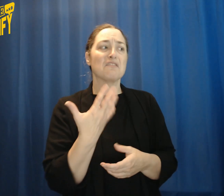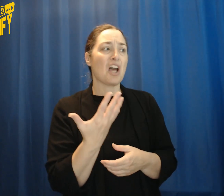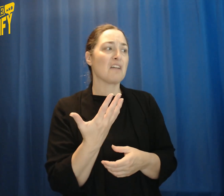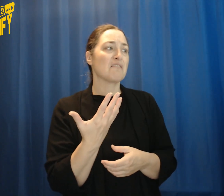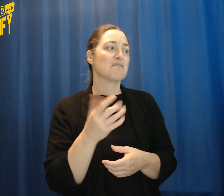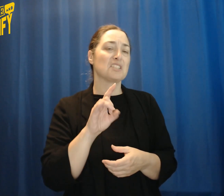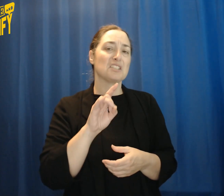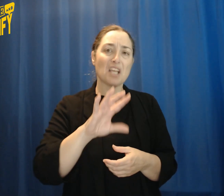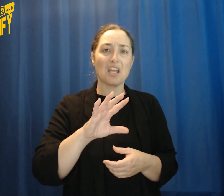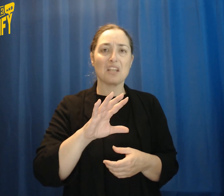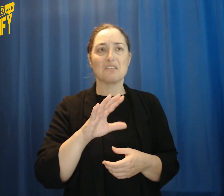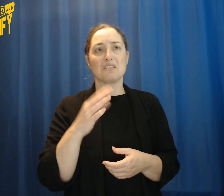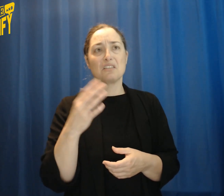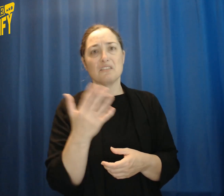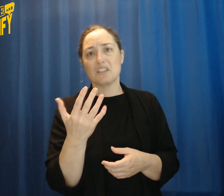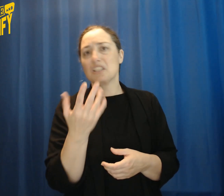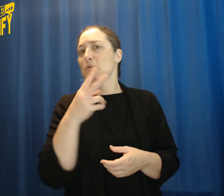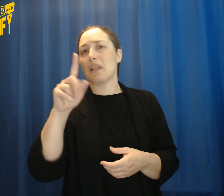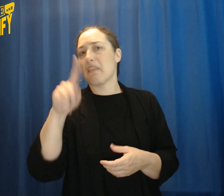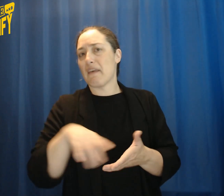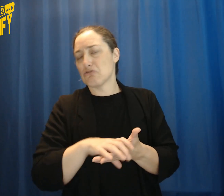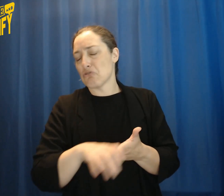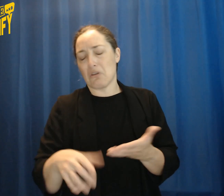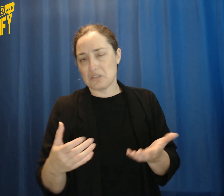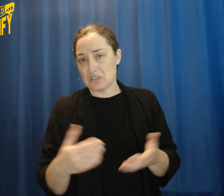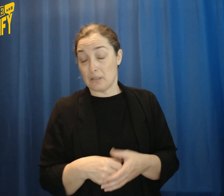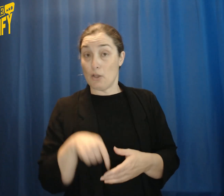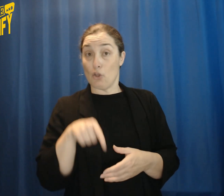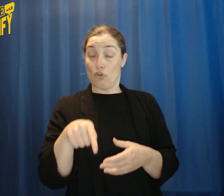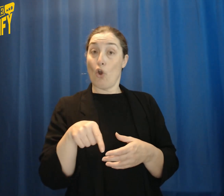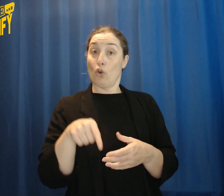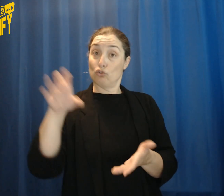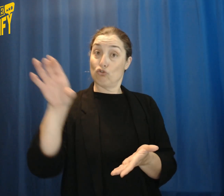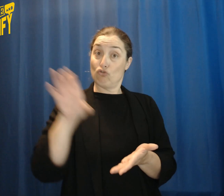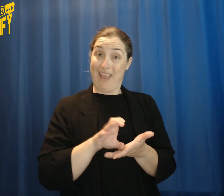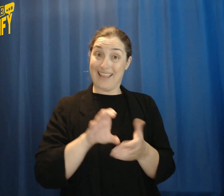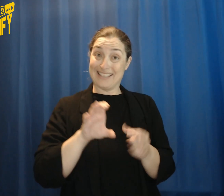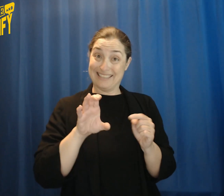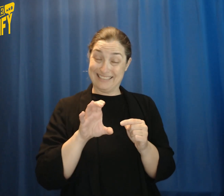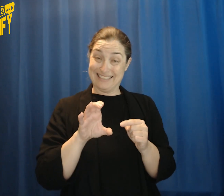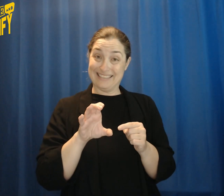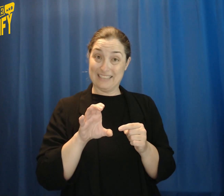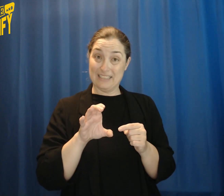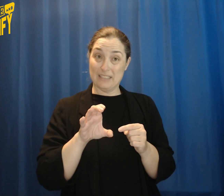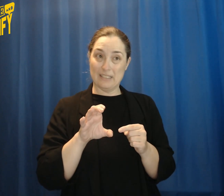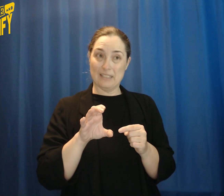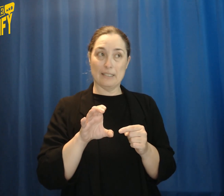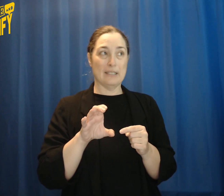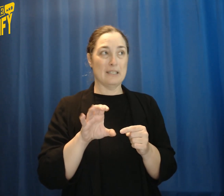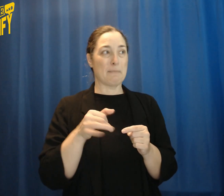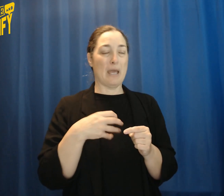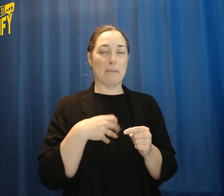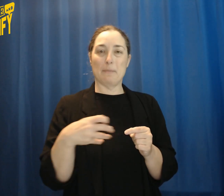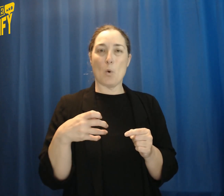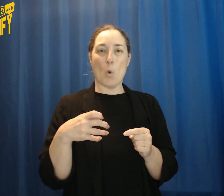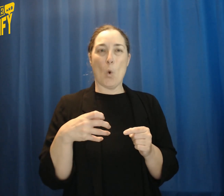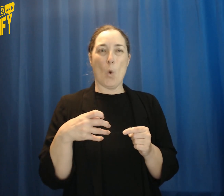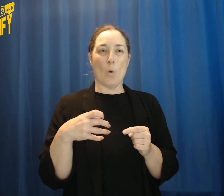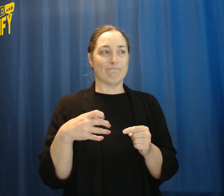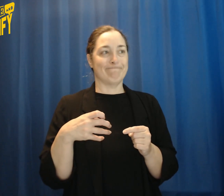$20,000. I think that it would help if those grants were split up a little bit more. So,